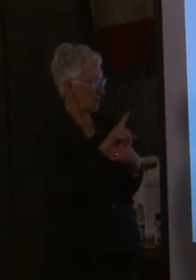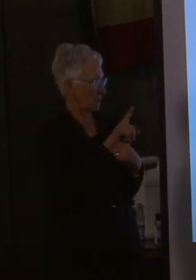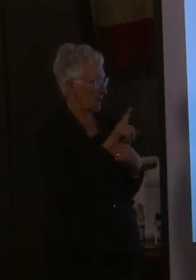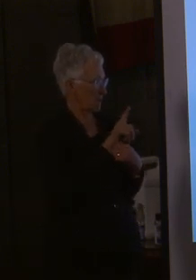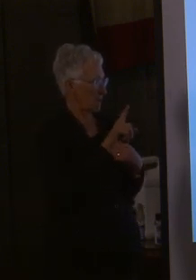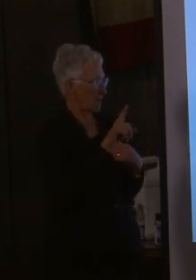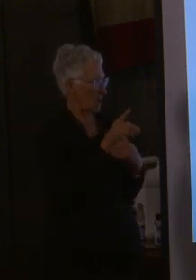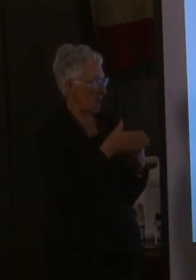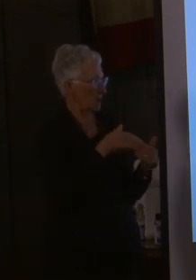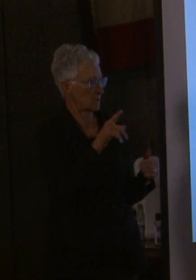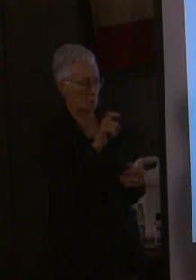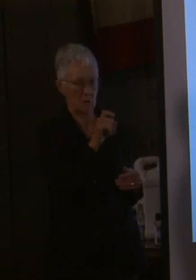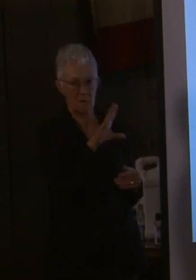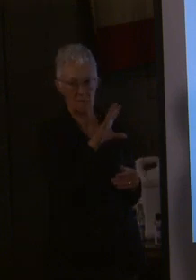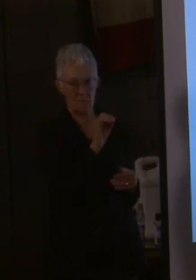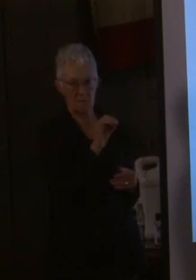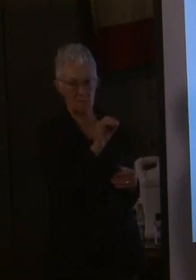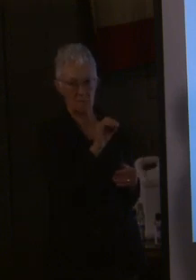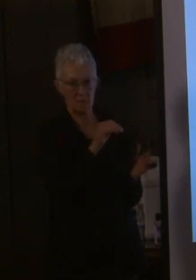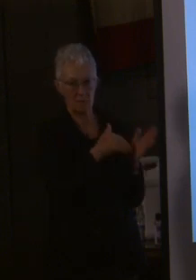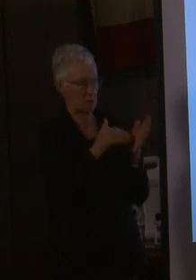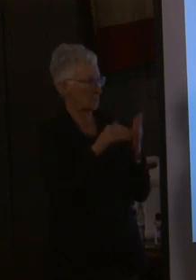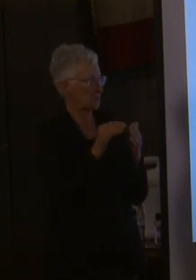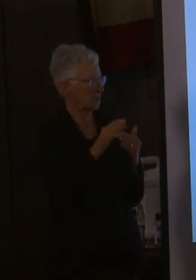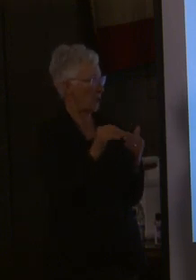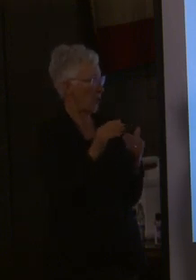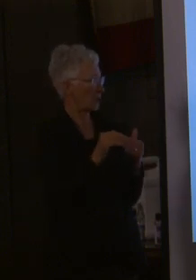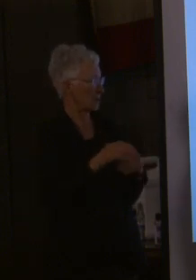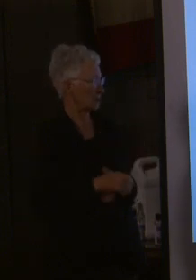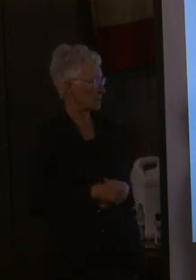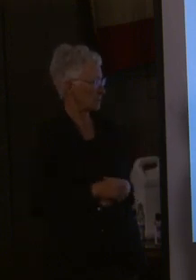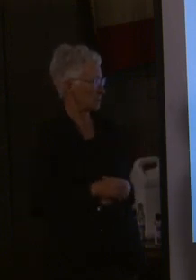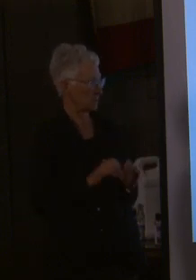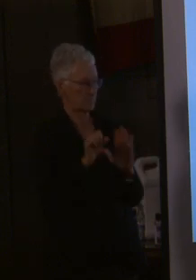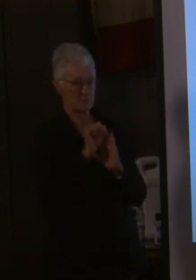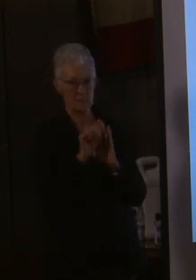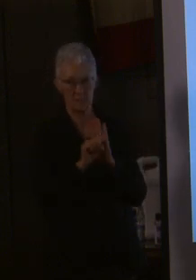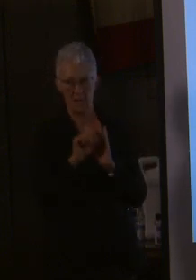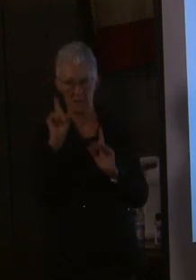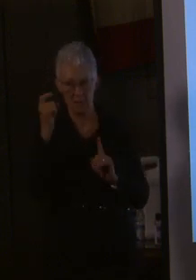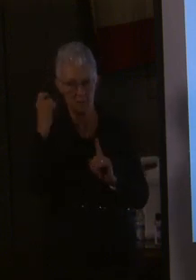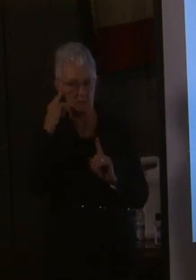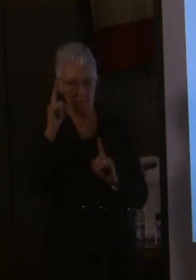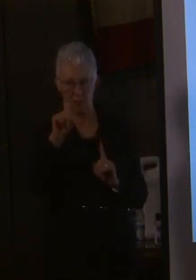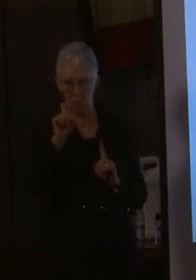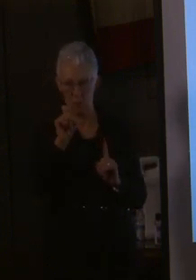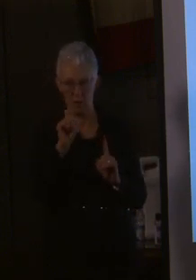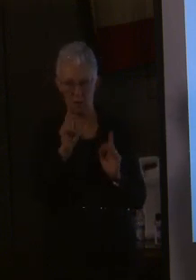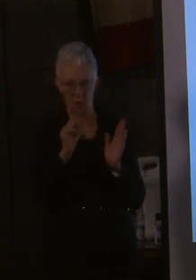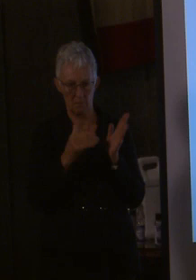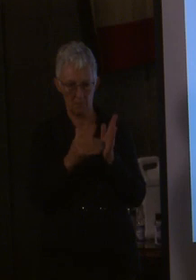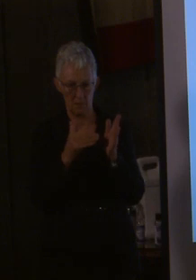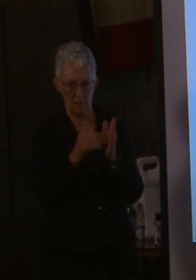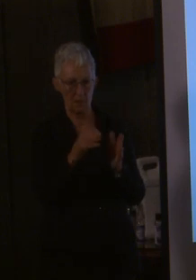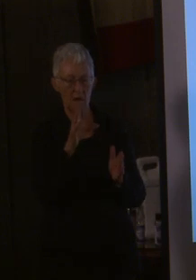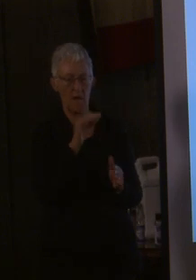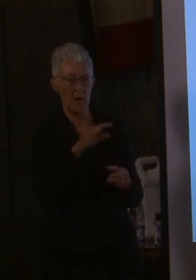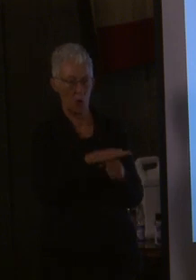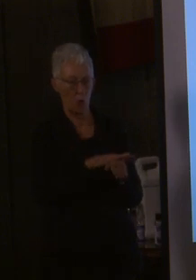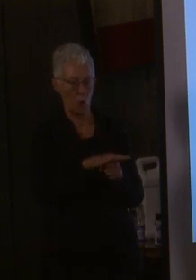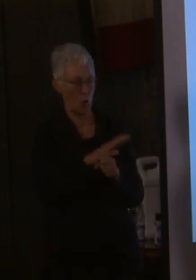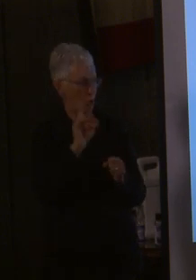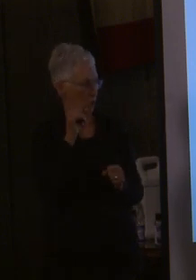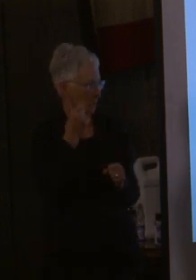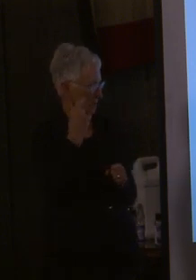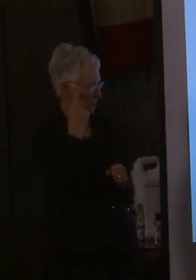out those businesses. We're going to get more detail of all this stuff in a moment. State government, $100 million, and local government, we're going to be expanding the support to help them